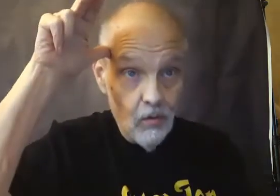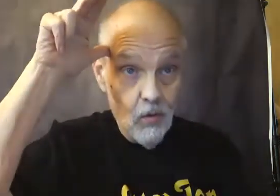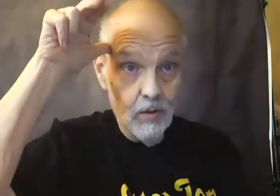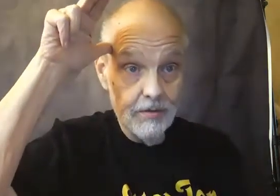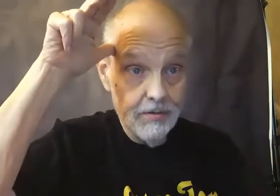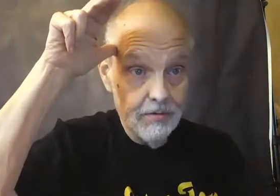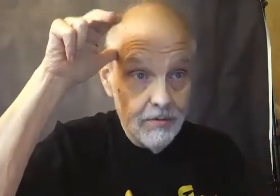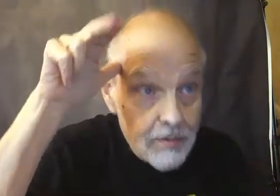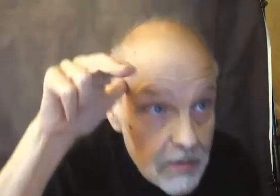Horse.